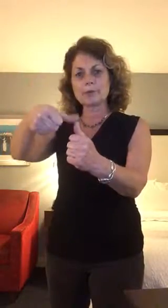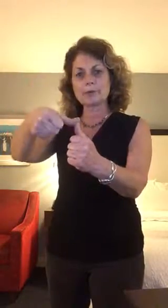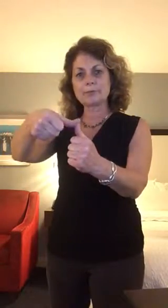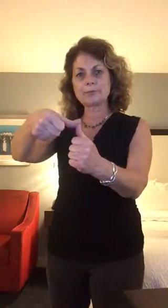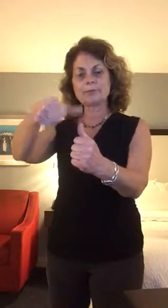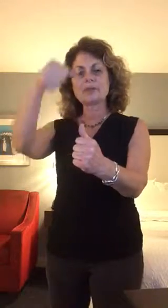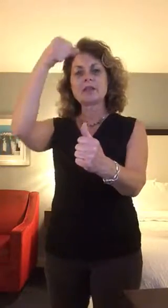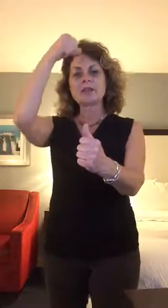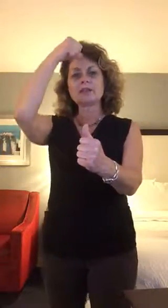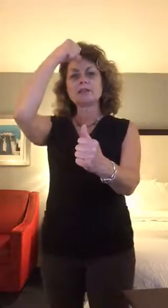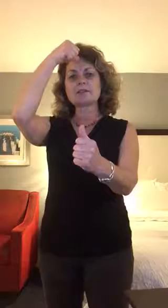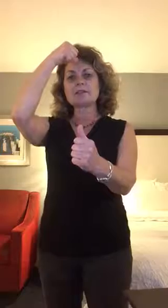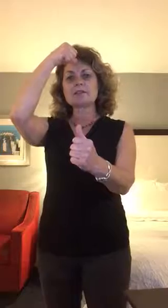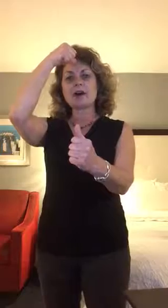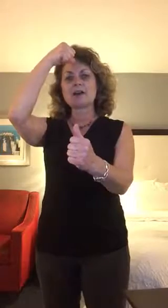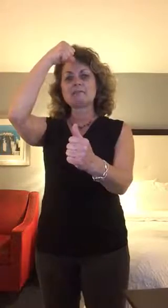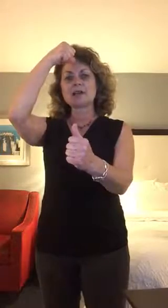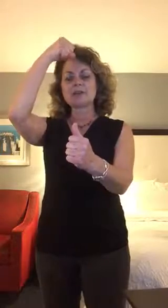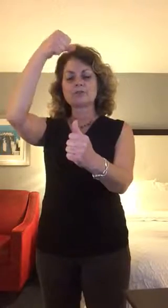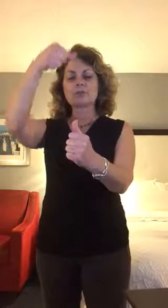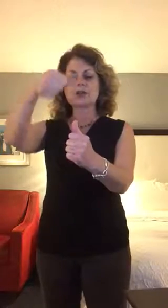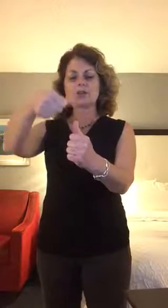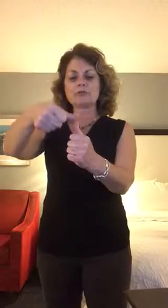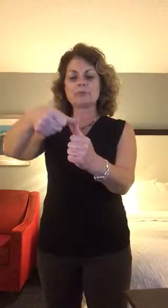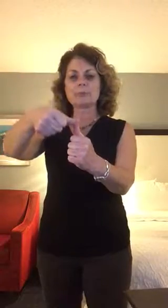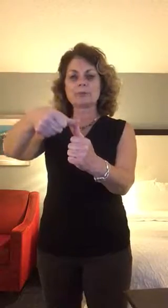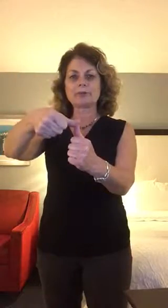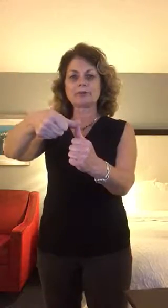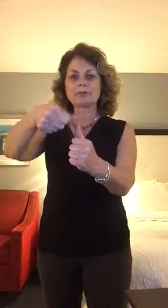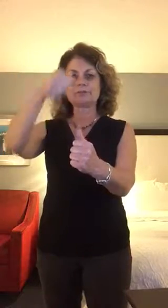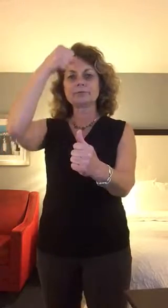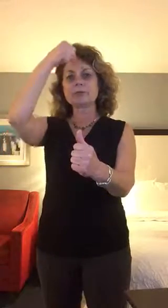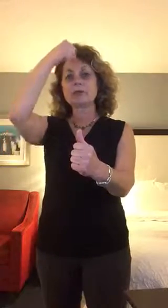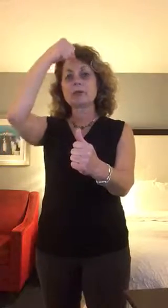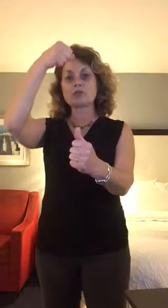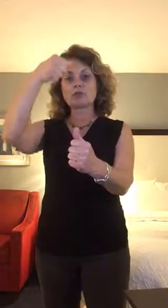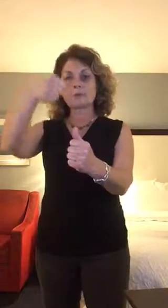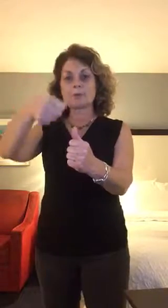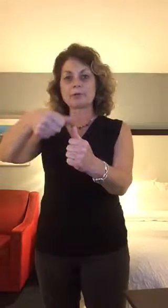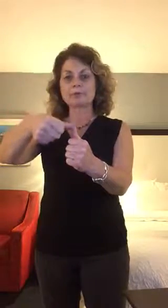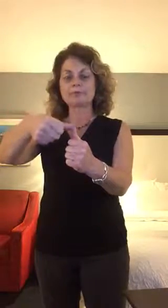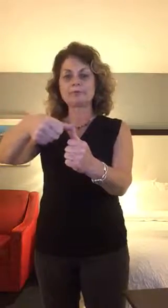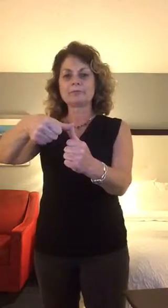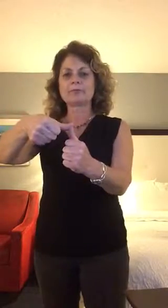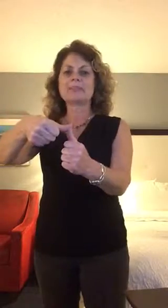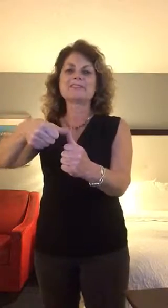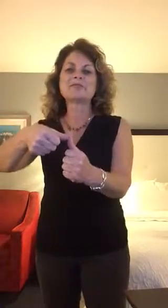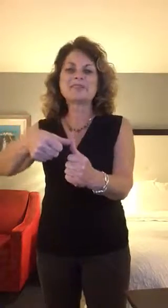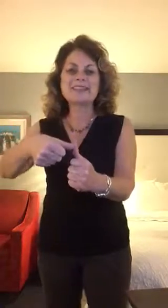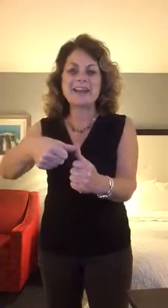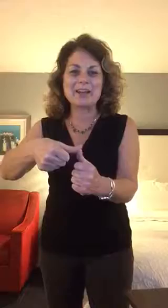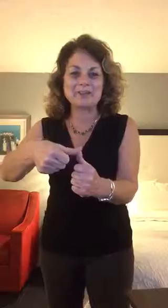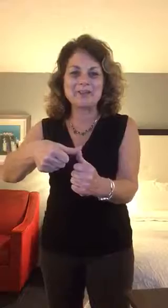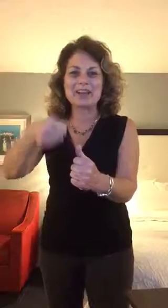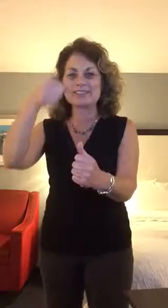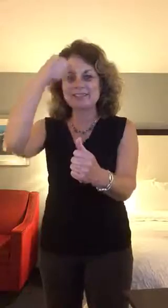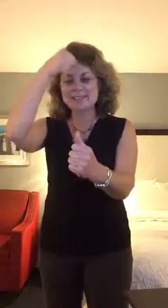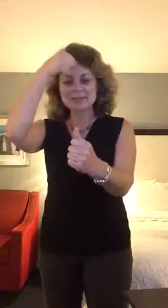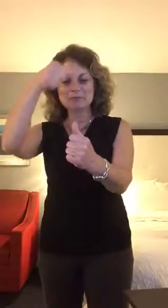remember. Take that thought out of your head, remember. Remember. Don't take it out of your head, just put